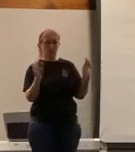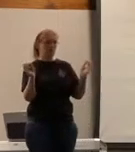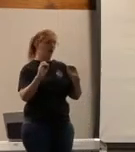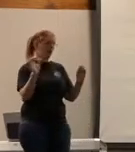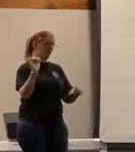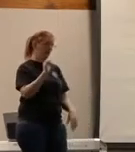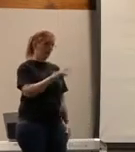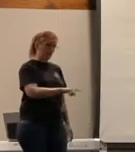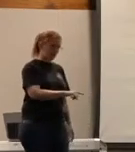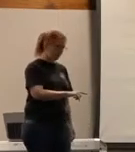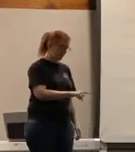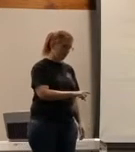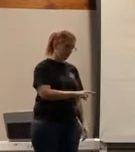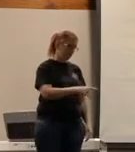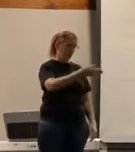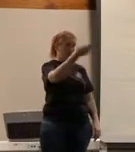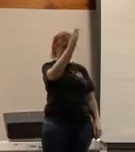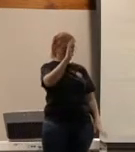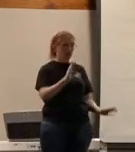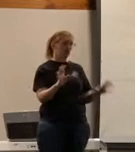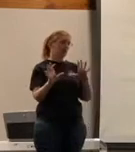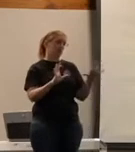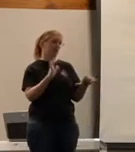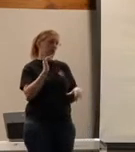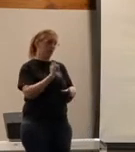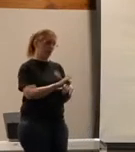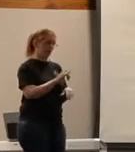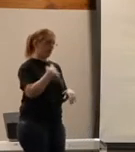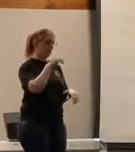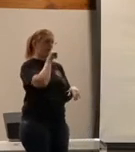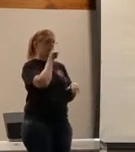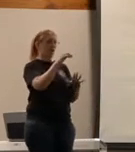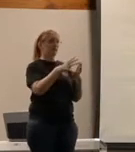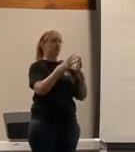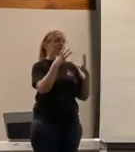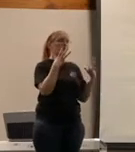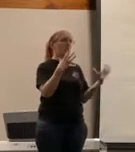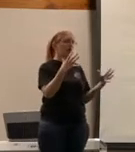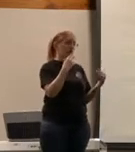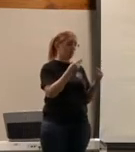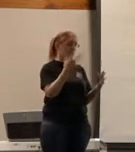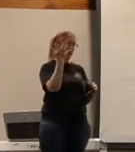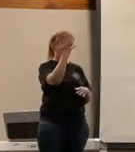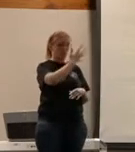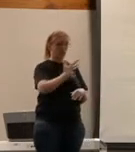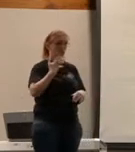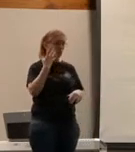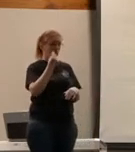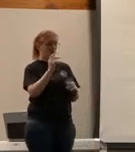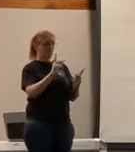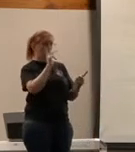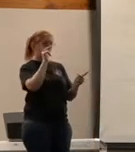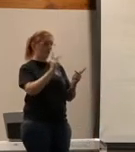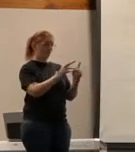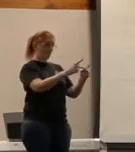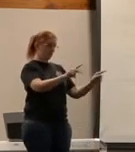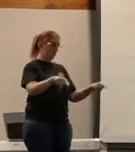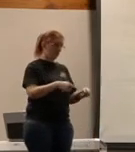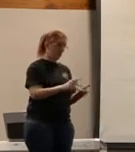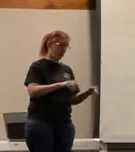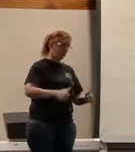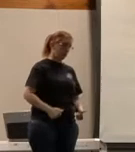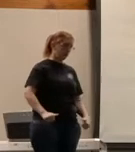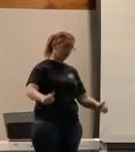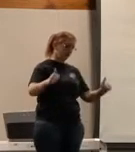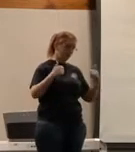like it. And God placed it. God loved them so much that he gave them the most beautiful and most perfect place to